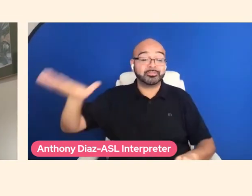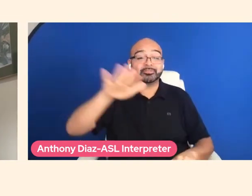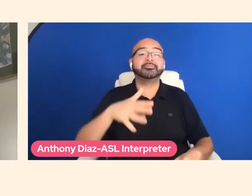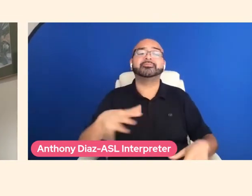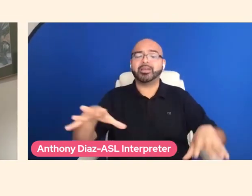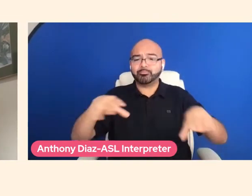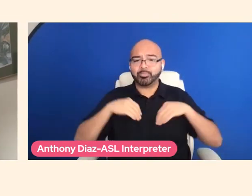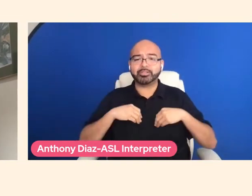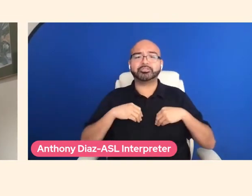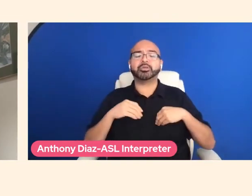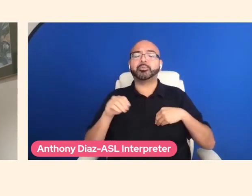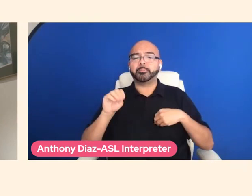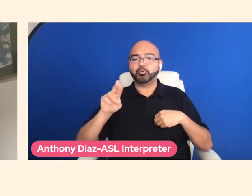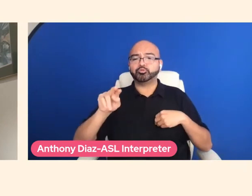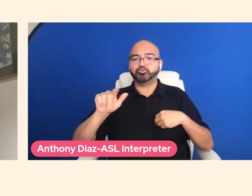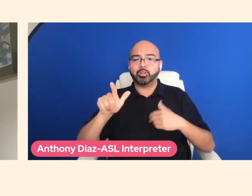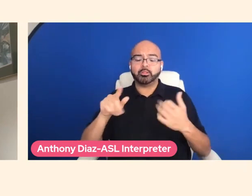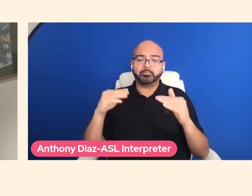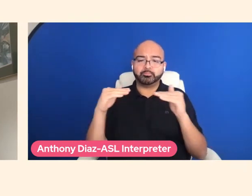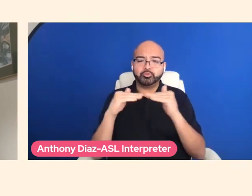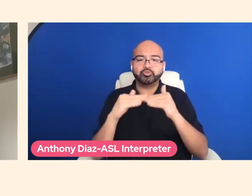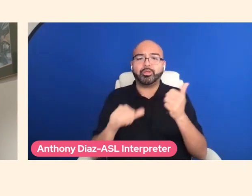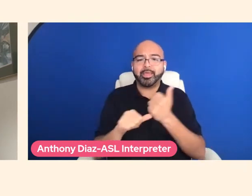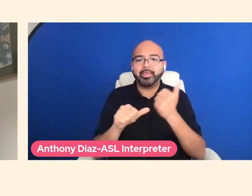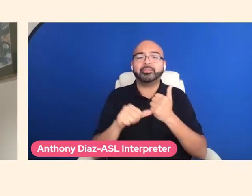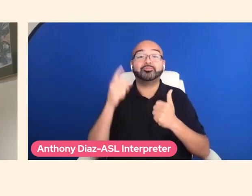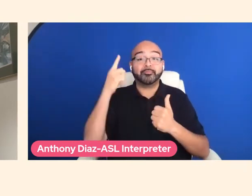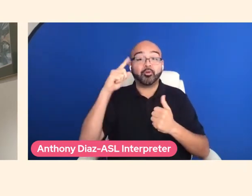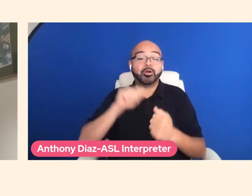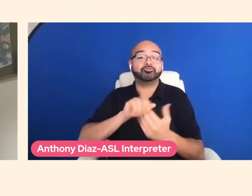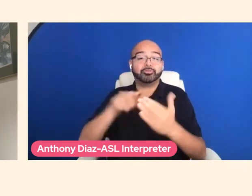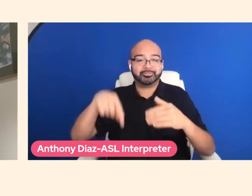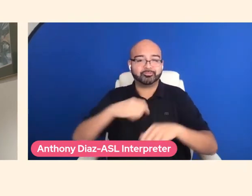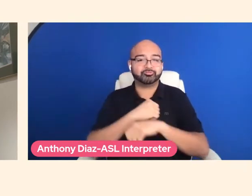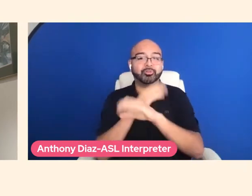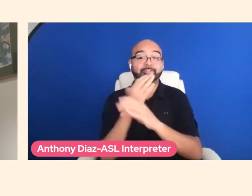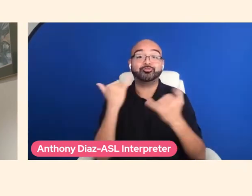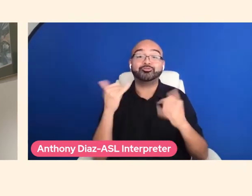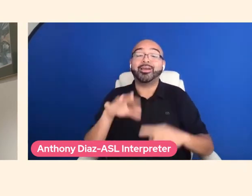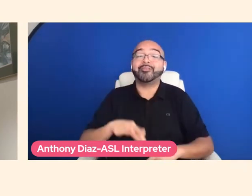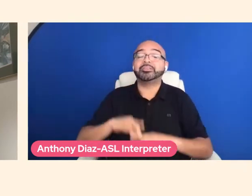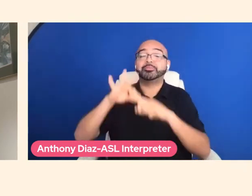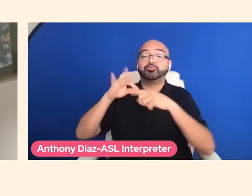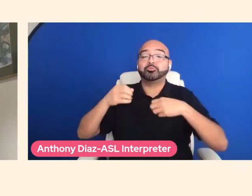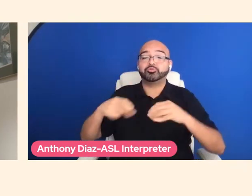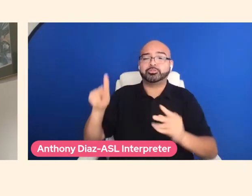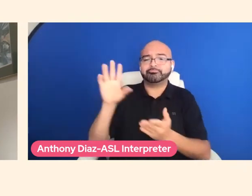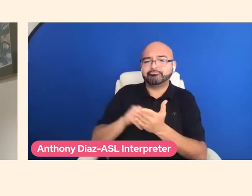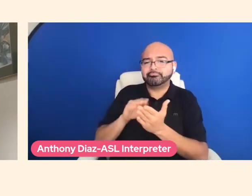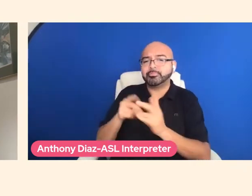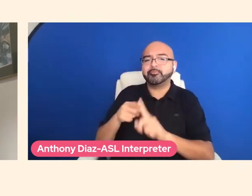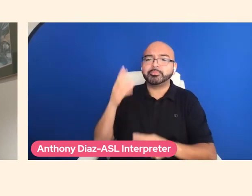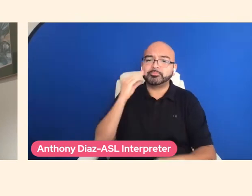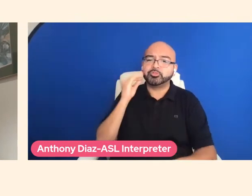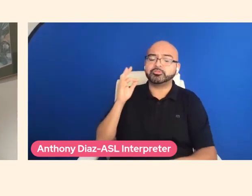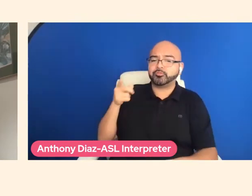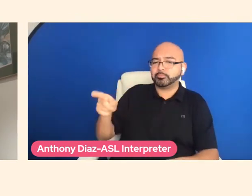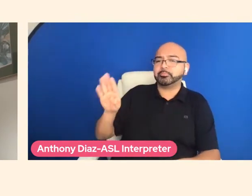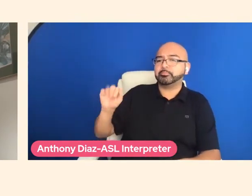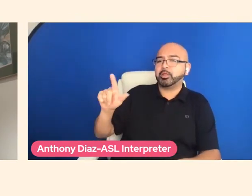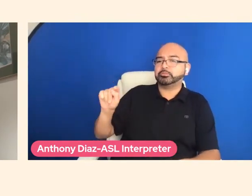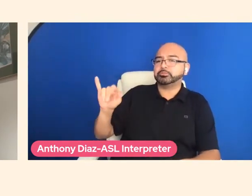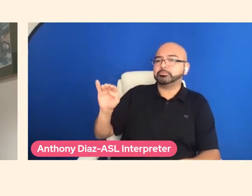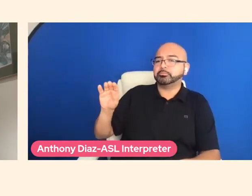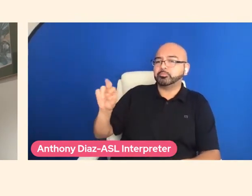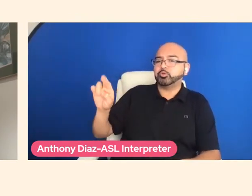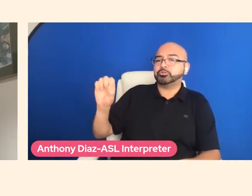aid model to address housing crises, and today we have a special opportunity to learn from the experiences of Baltimore Safe Haven, who are